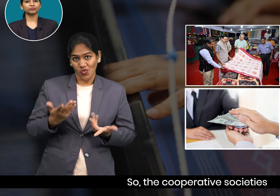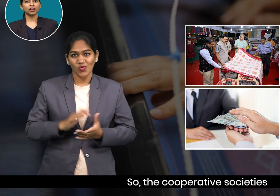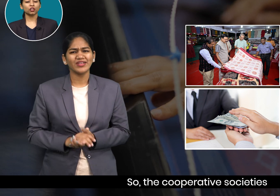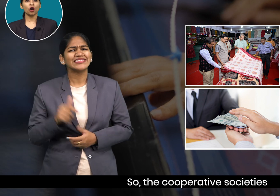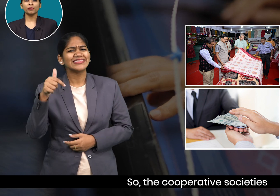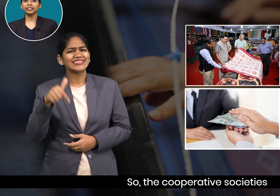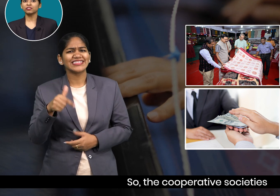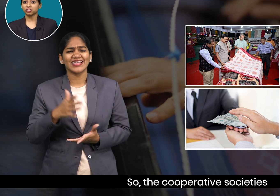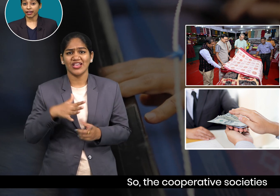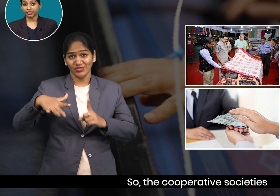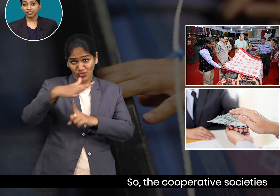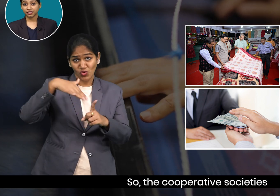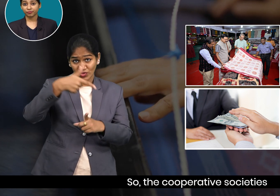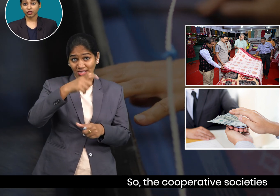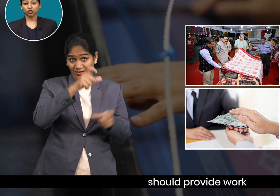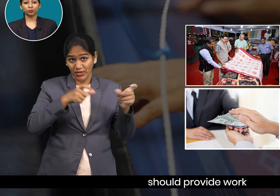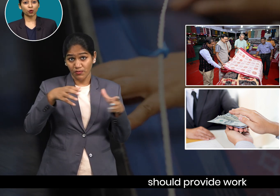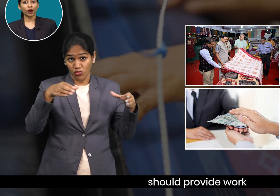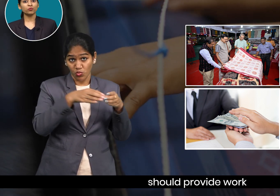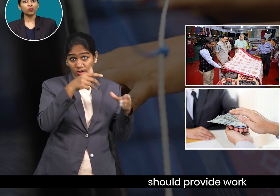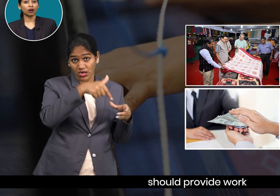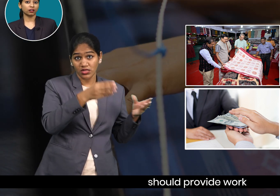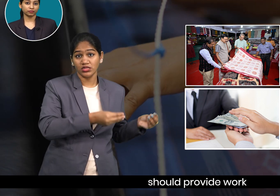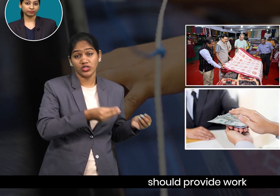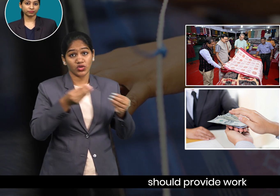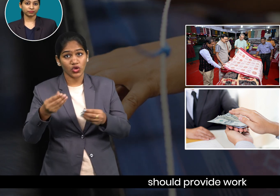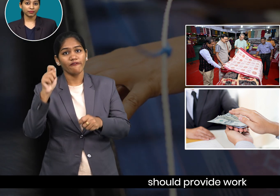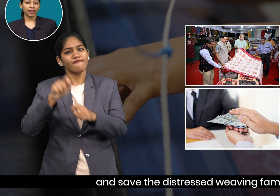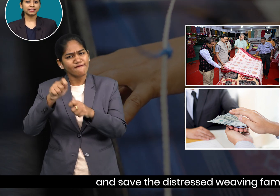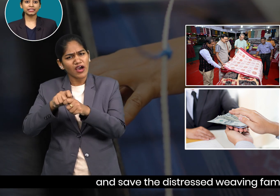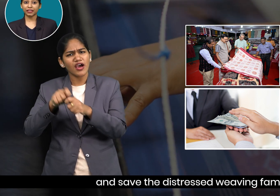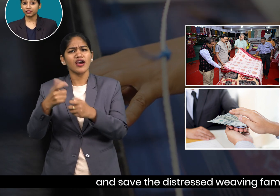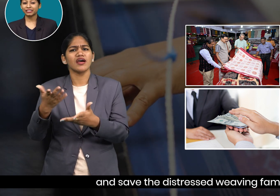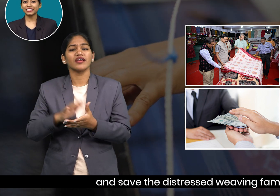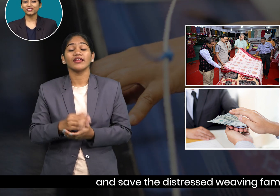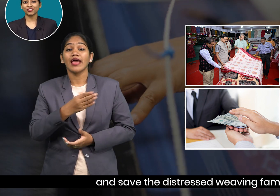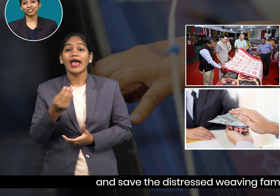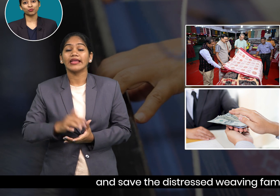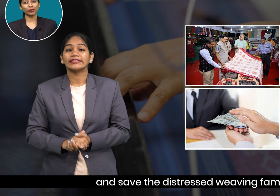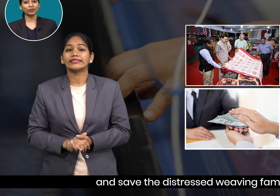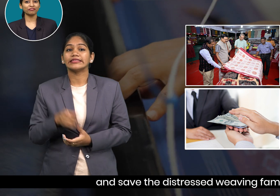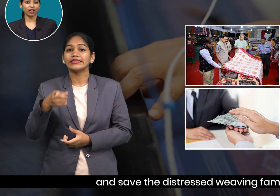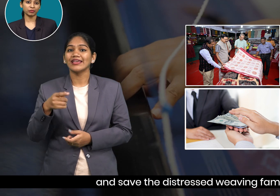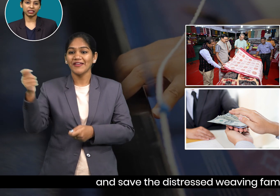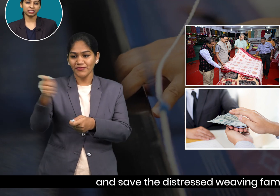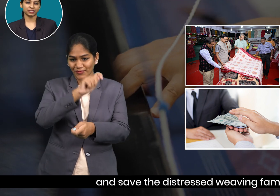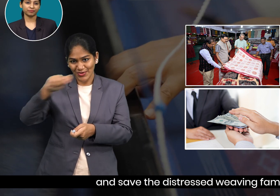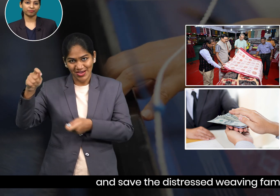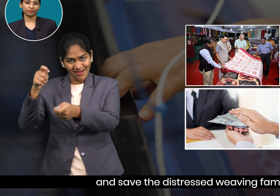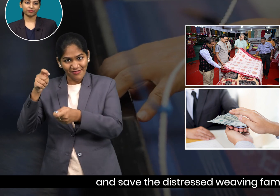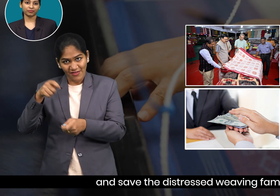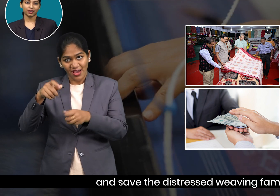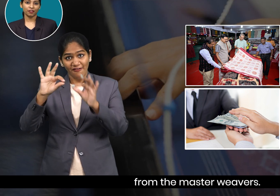So, the cooperative societies should provide work and save the distressed weaving